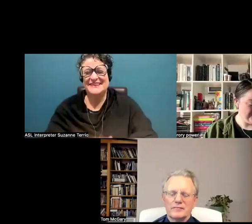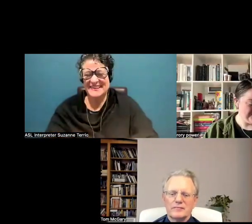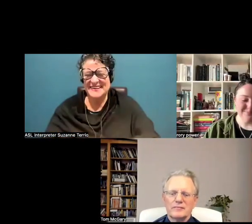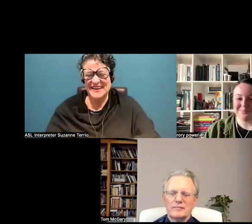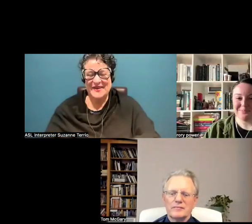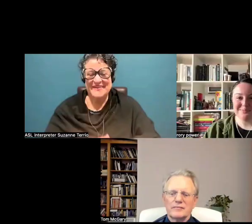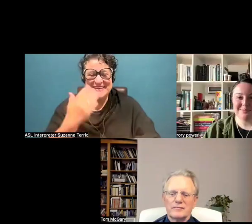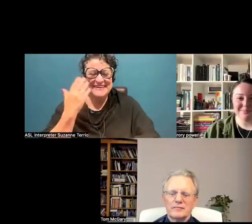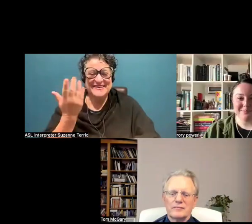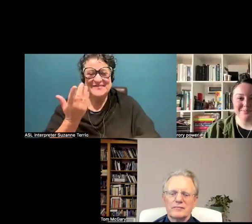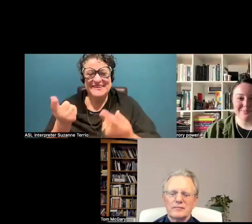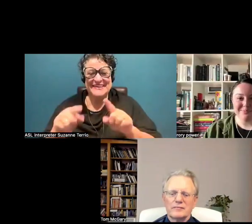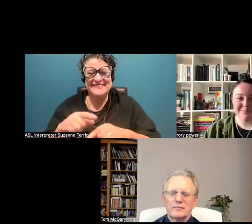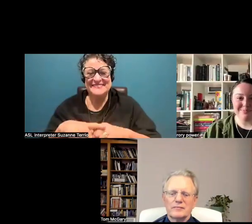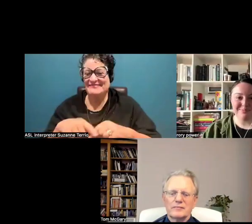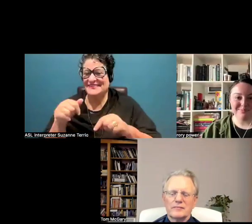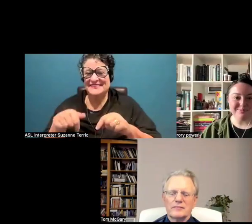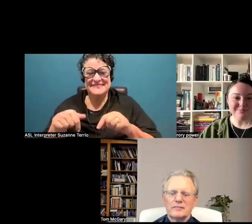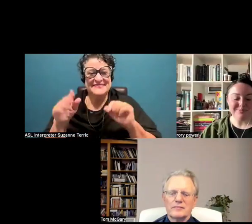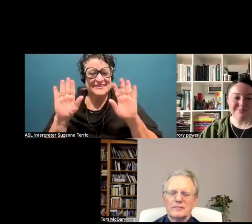happened. but this was great.